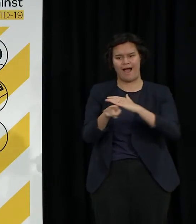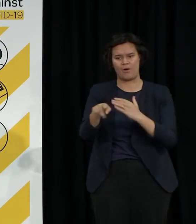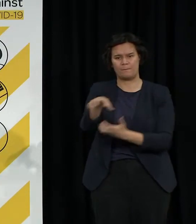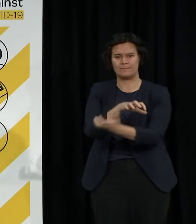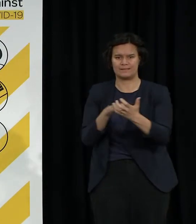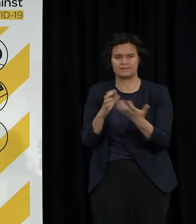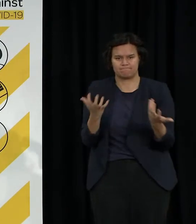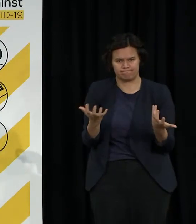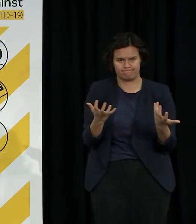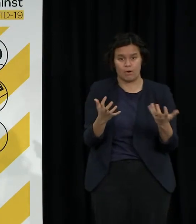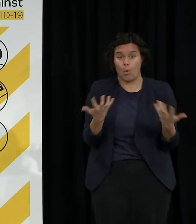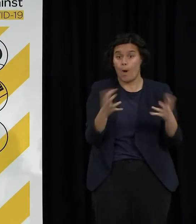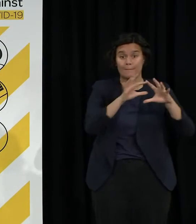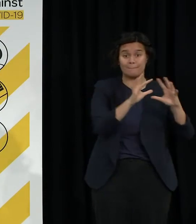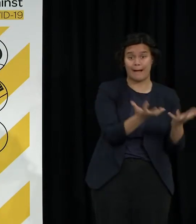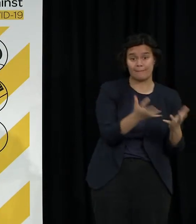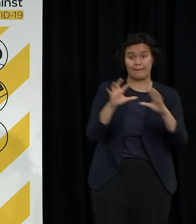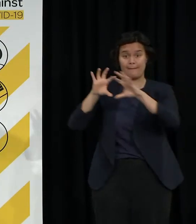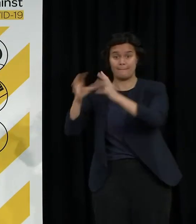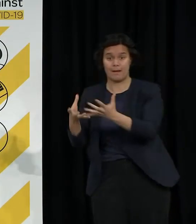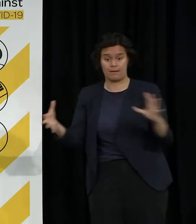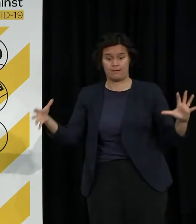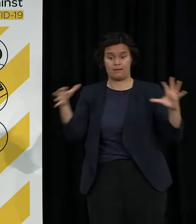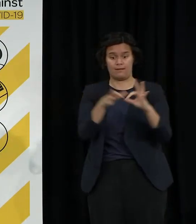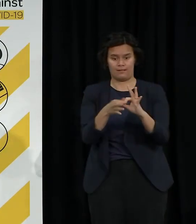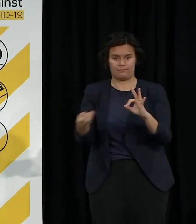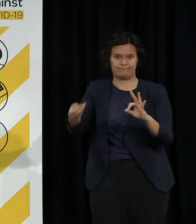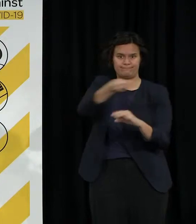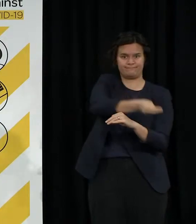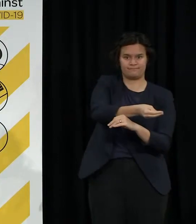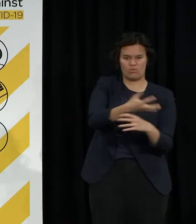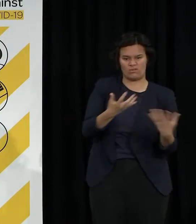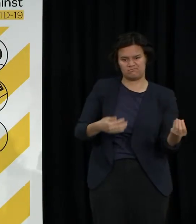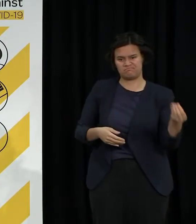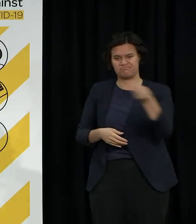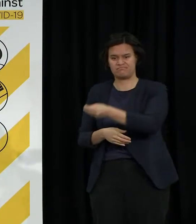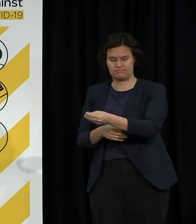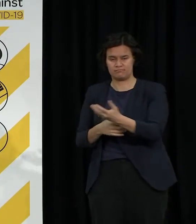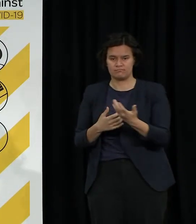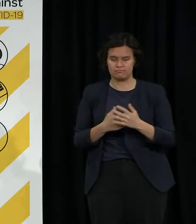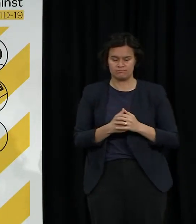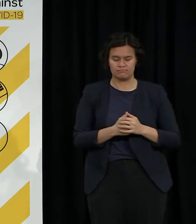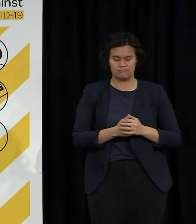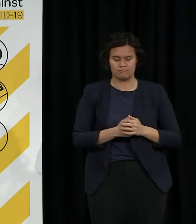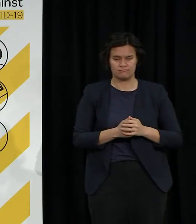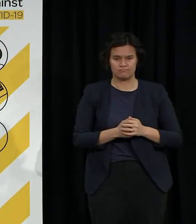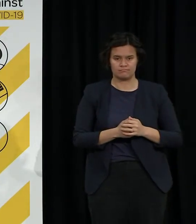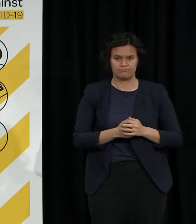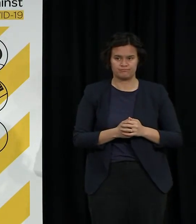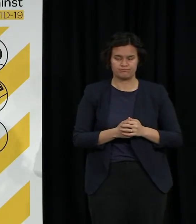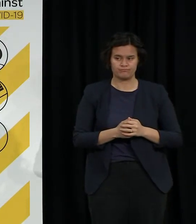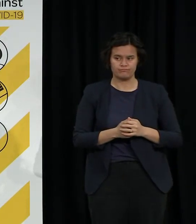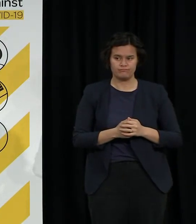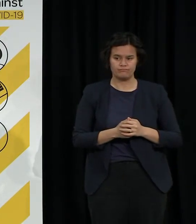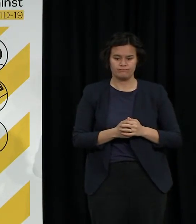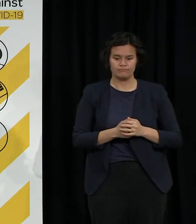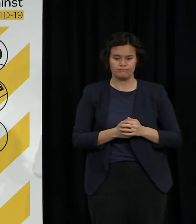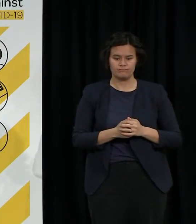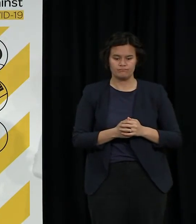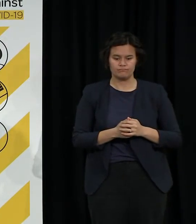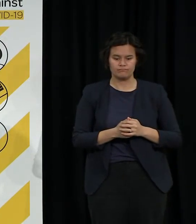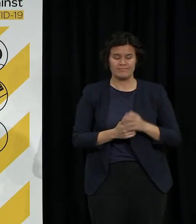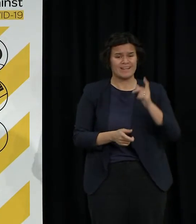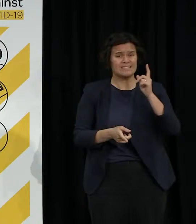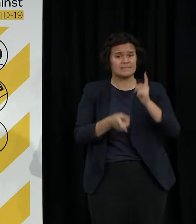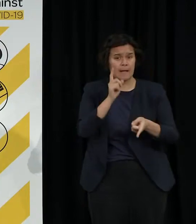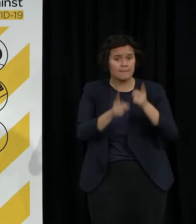of the situation. As I said last Friday, I wouldn't say that that's driven by an egregious, hosting